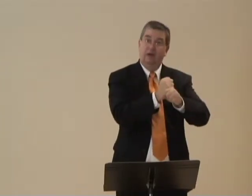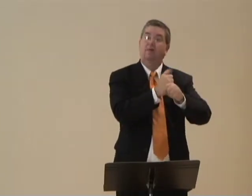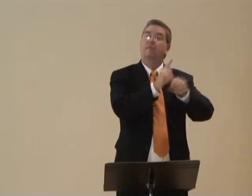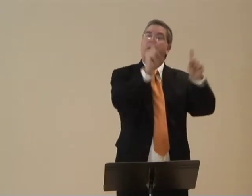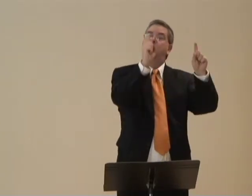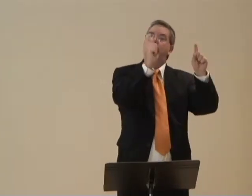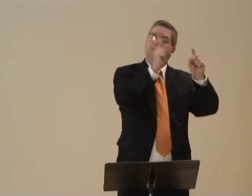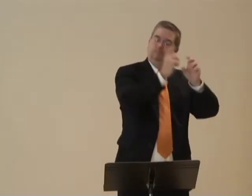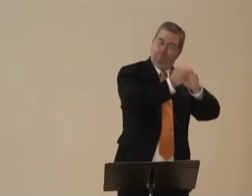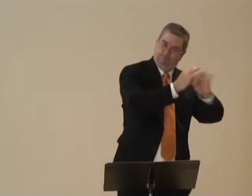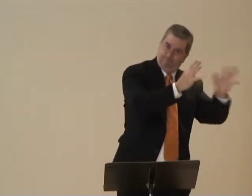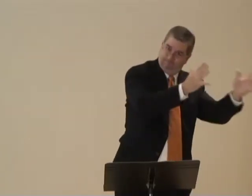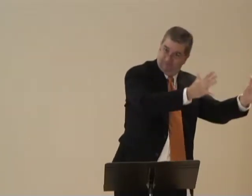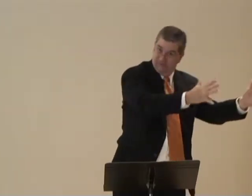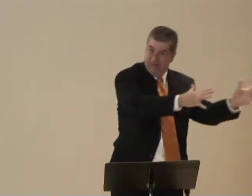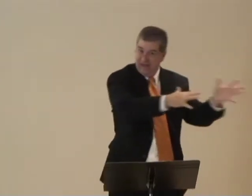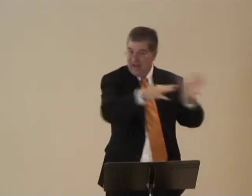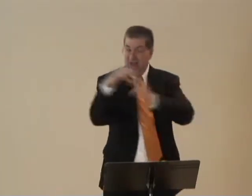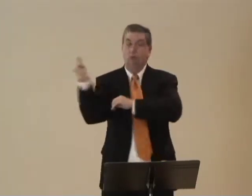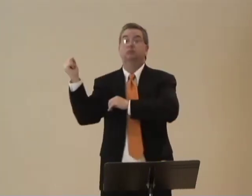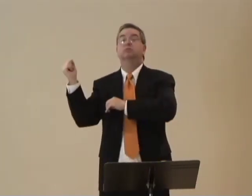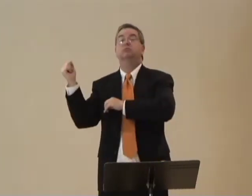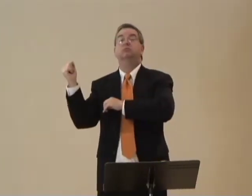And he led them for more than 40 years.